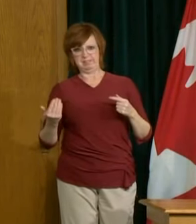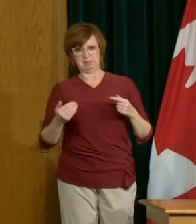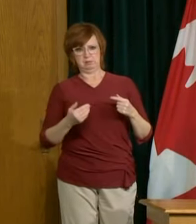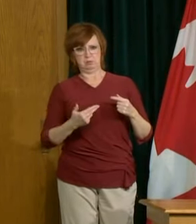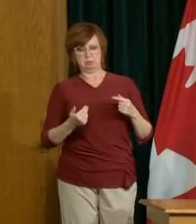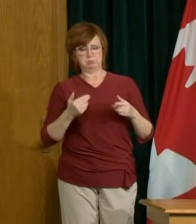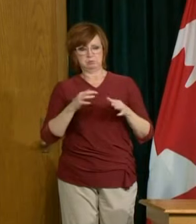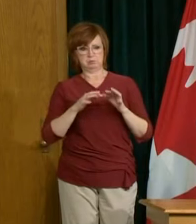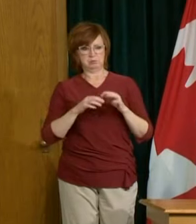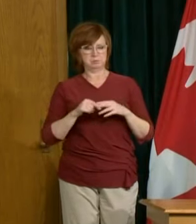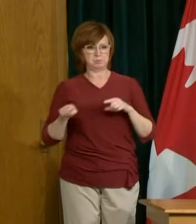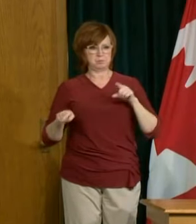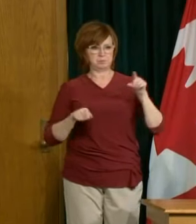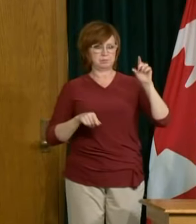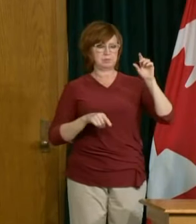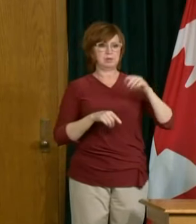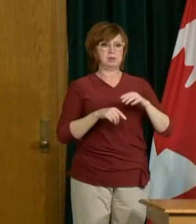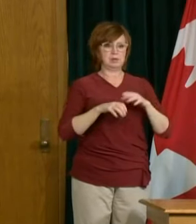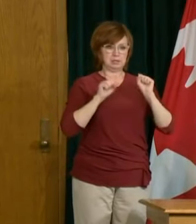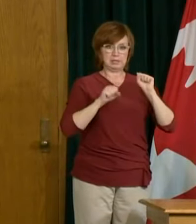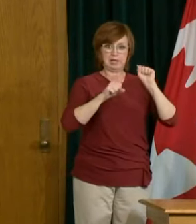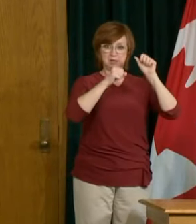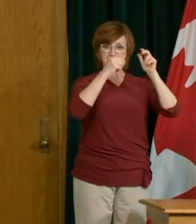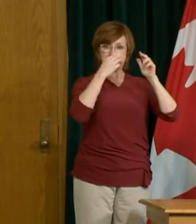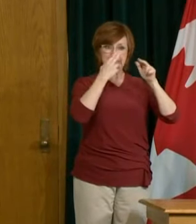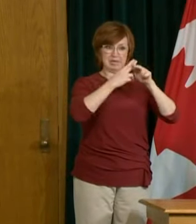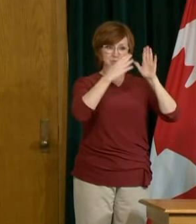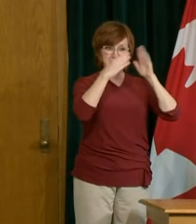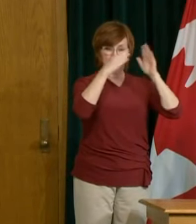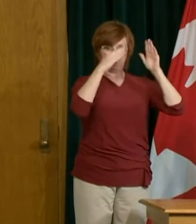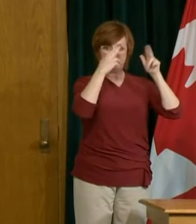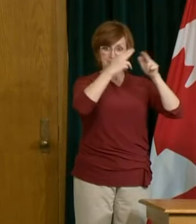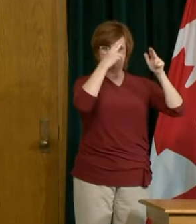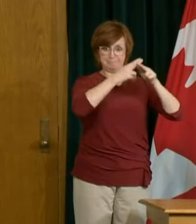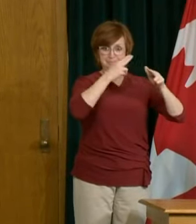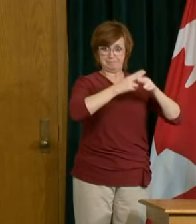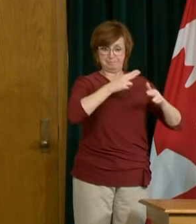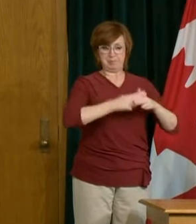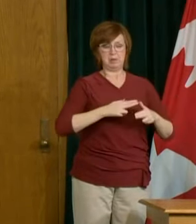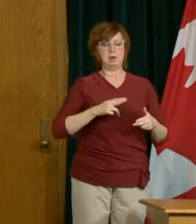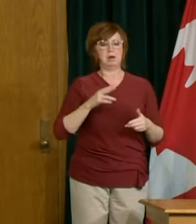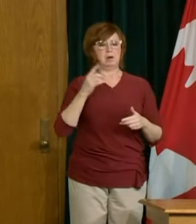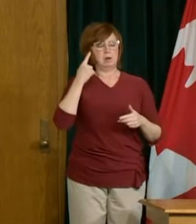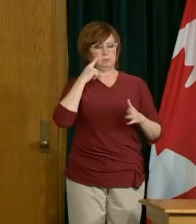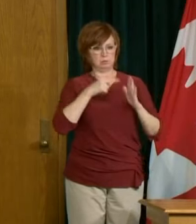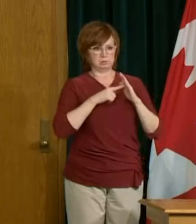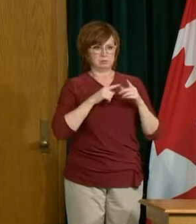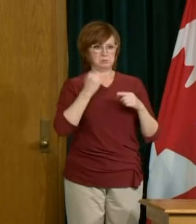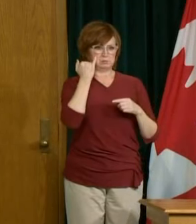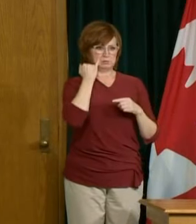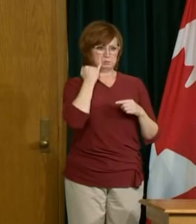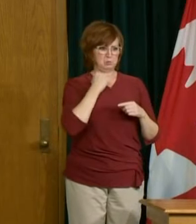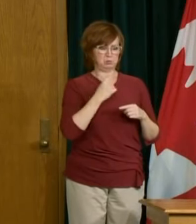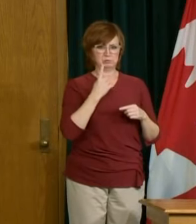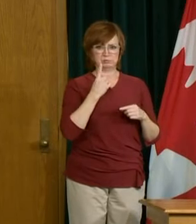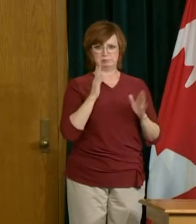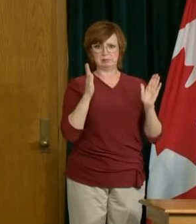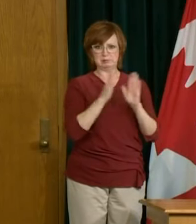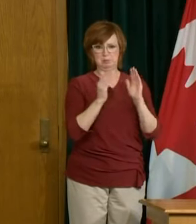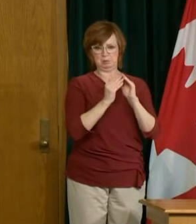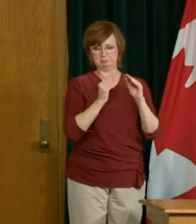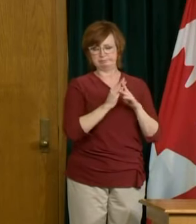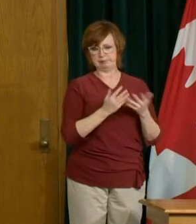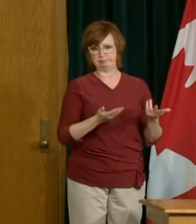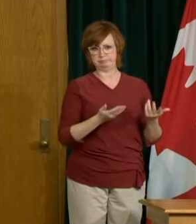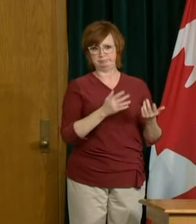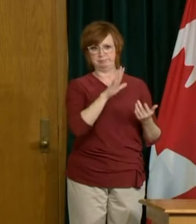cases, let's say there's a small community of 500 people, and there's one case who may have been